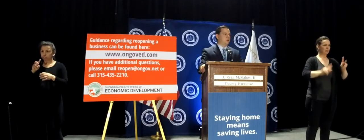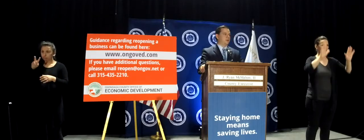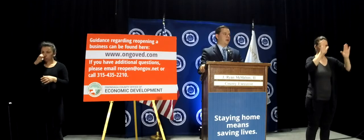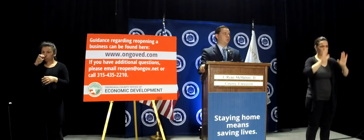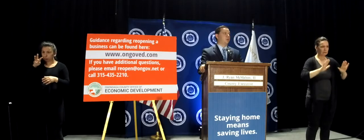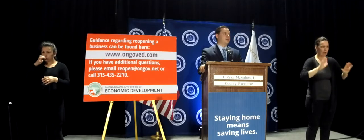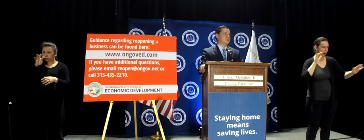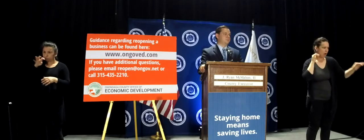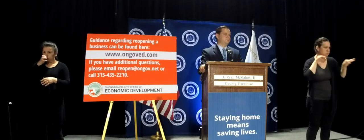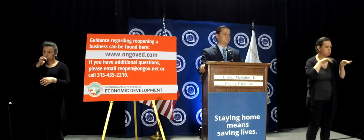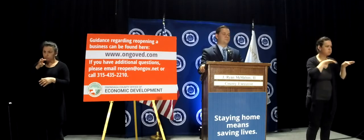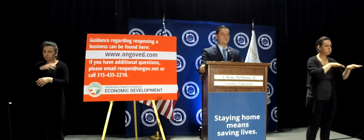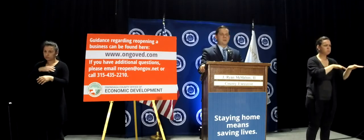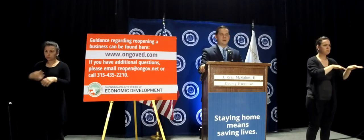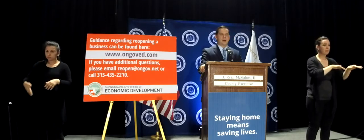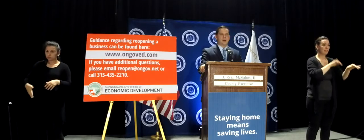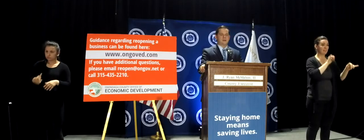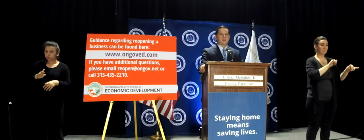that's a public health risk.